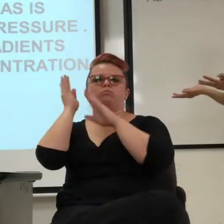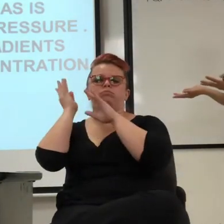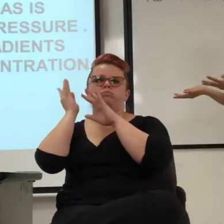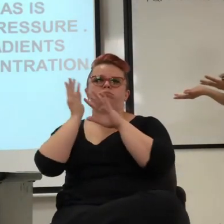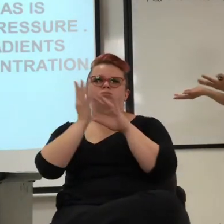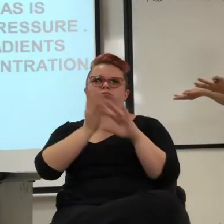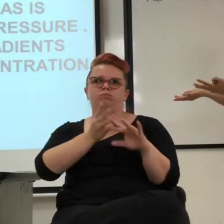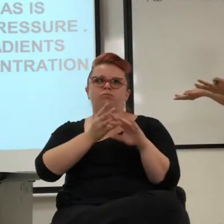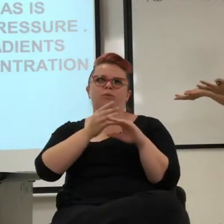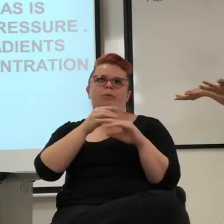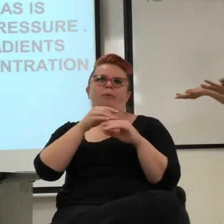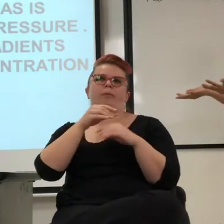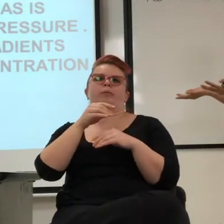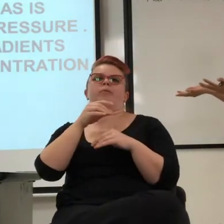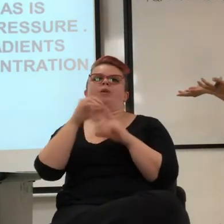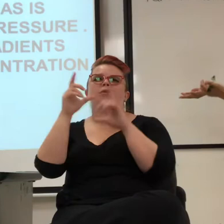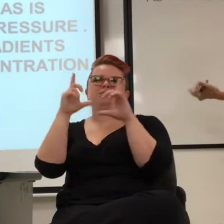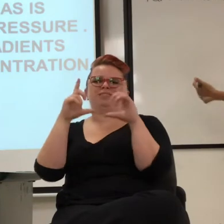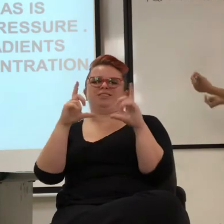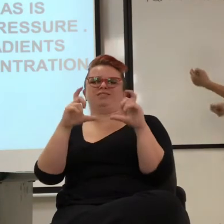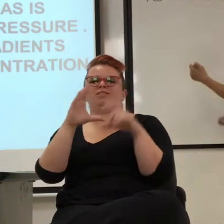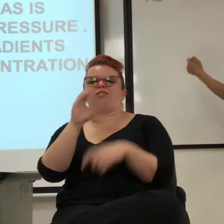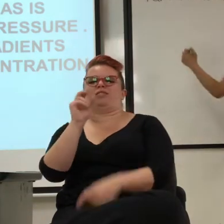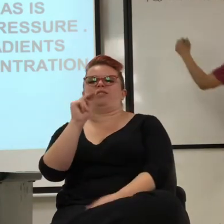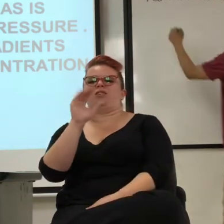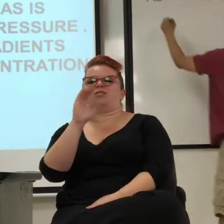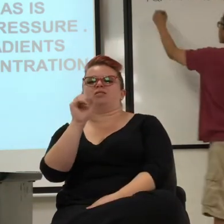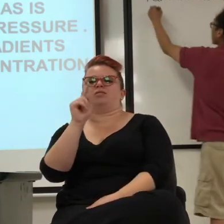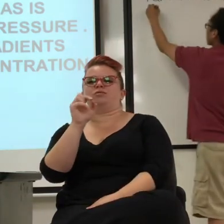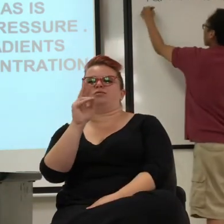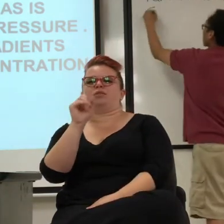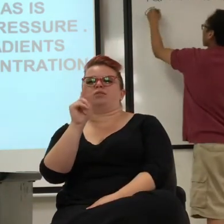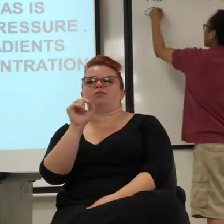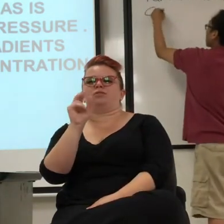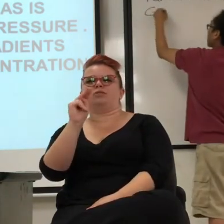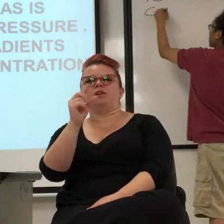its concentration gradient.